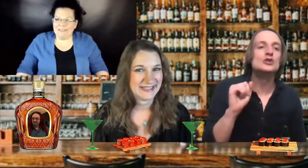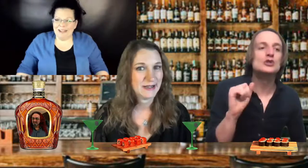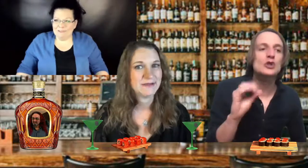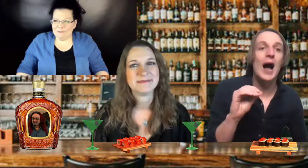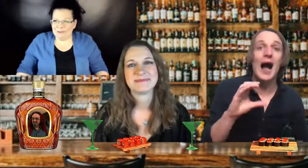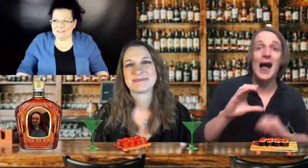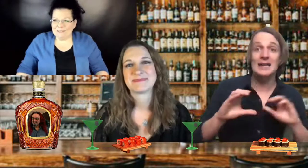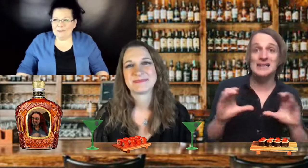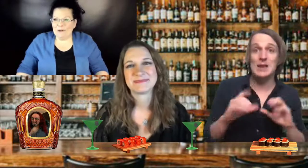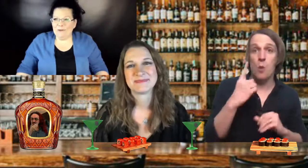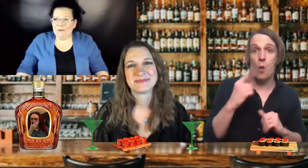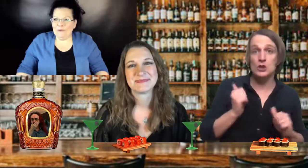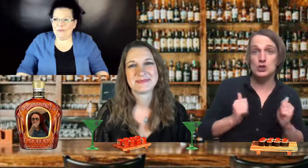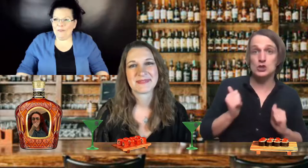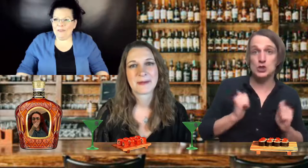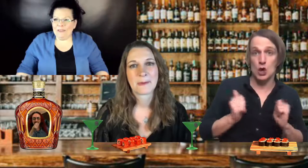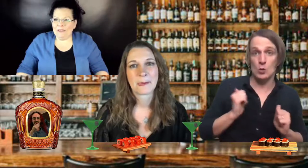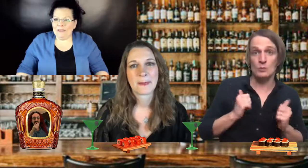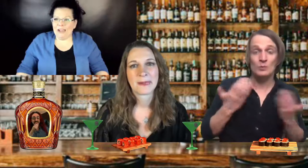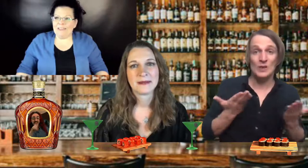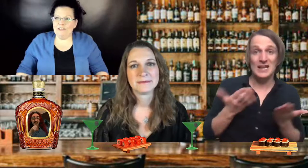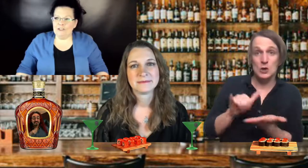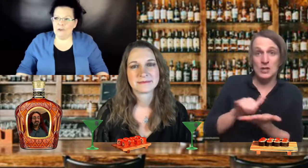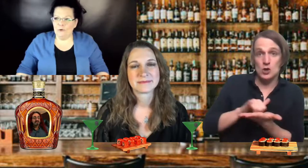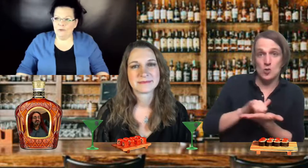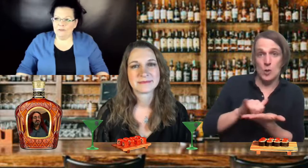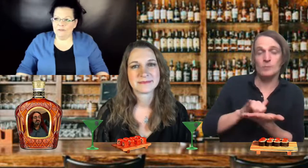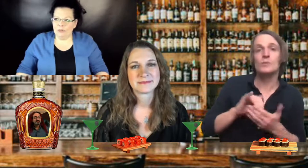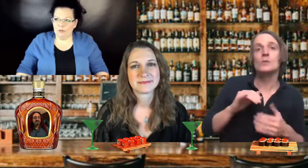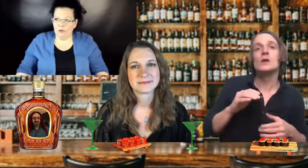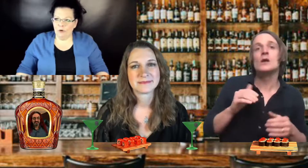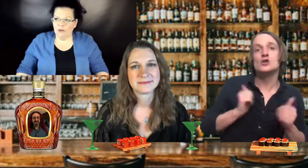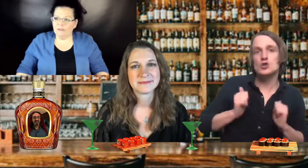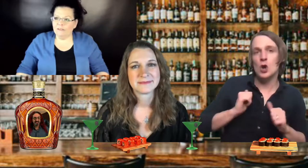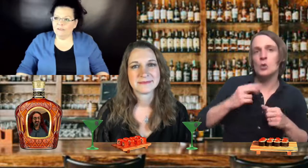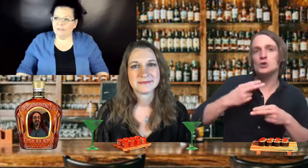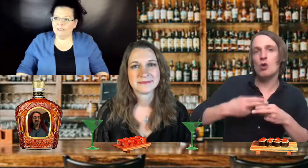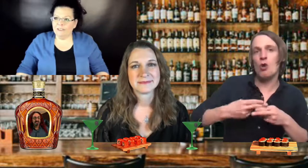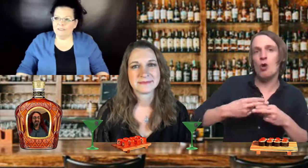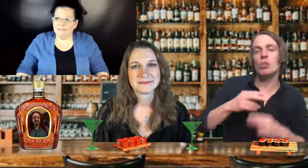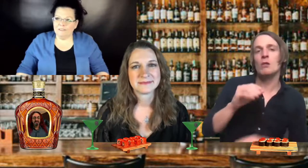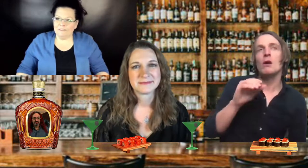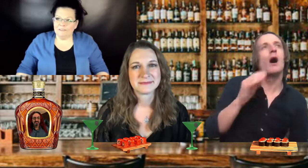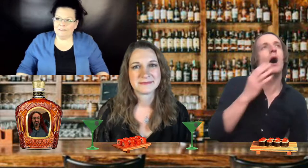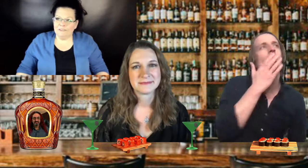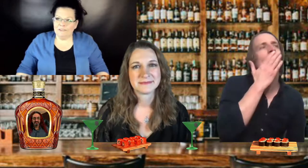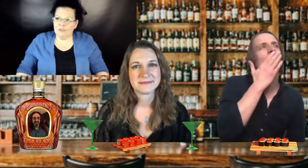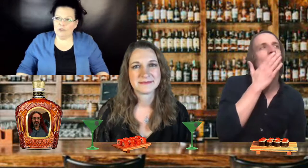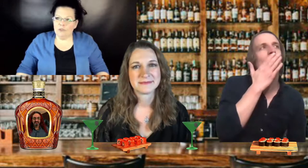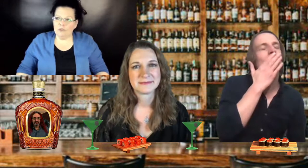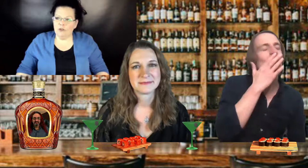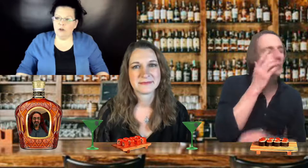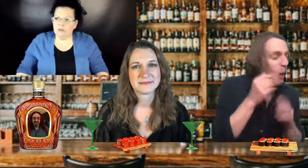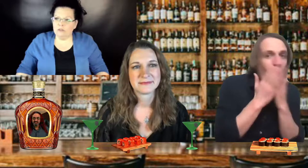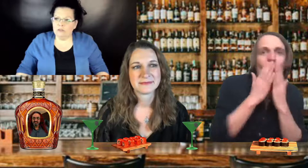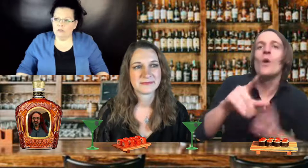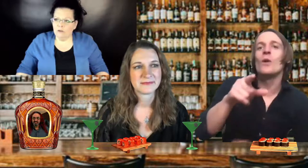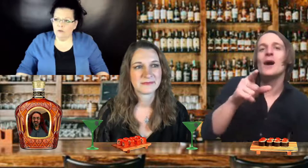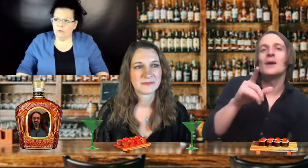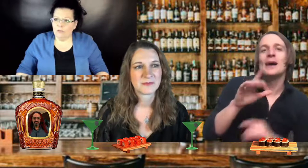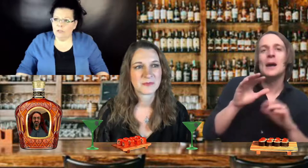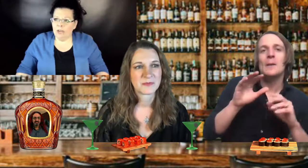about this last one. So I did a show here in New York. The show was